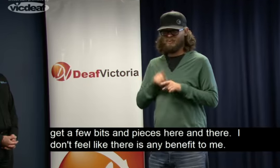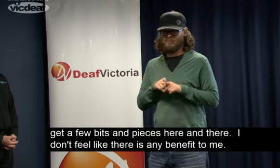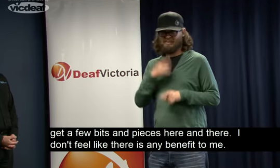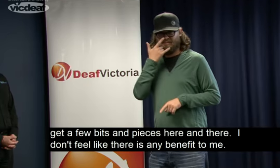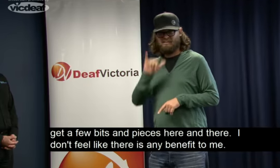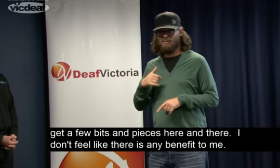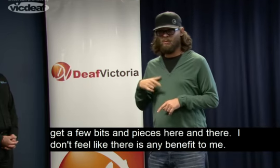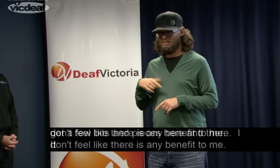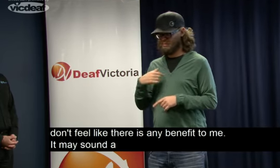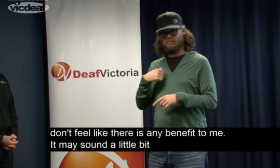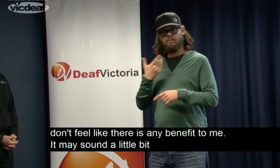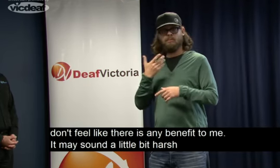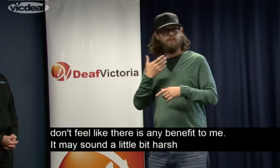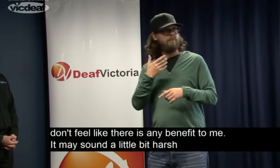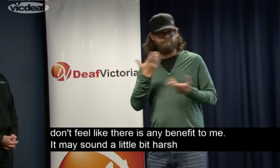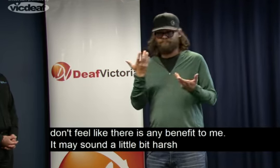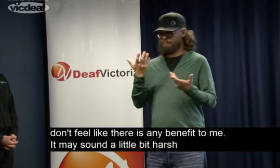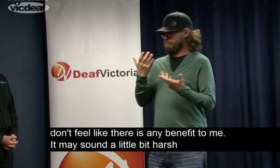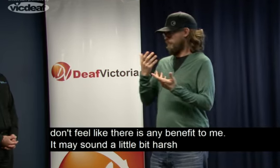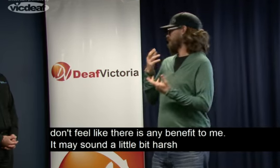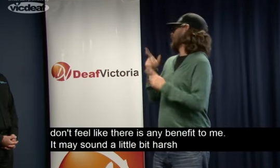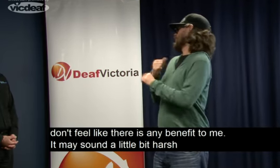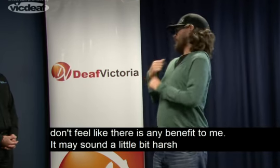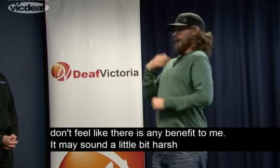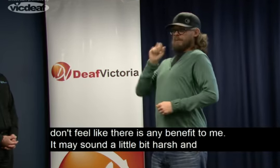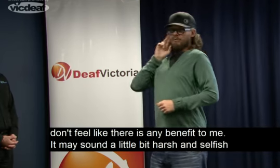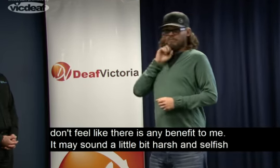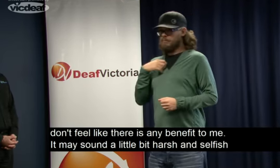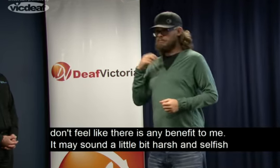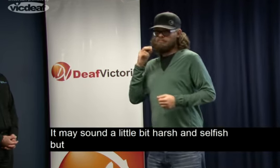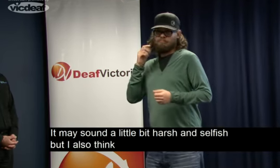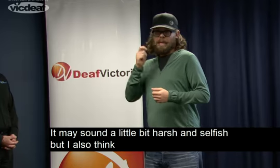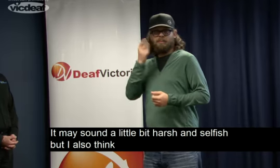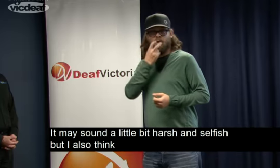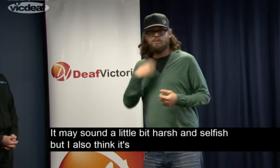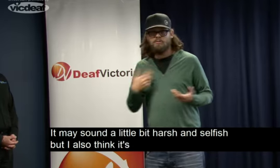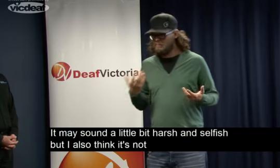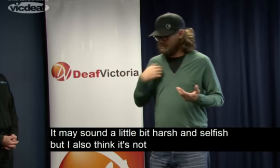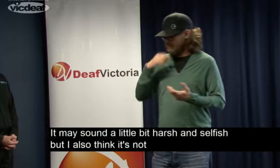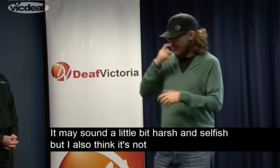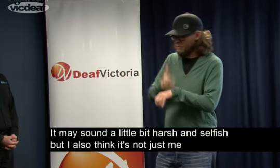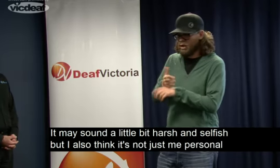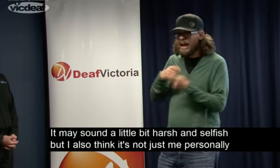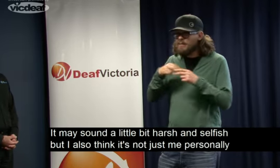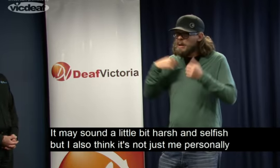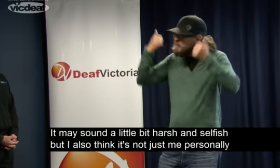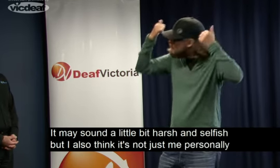selfish, but I also think it's not just me personally, but also individual members who are deaf. You know, if